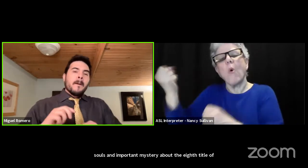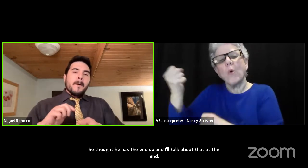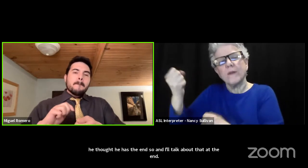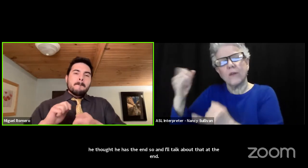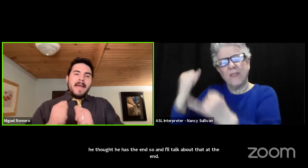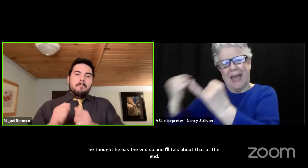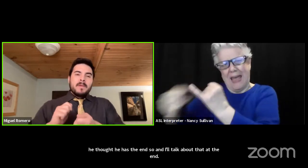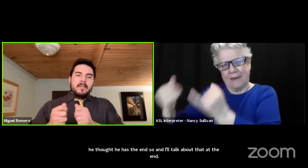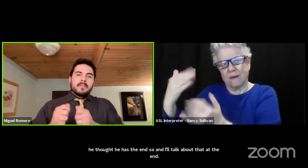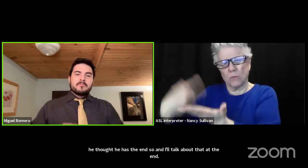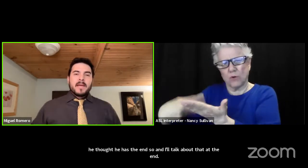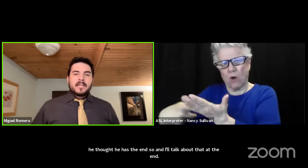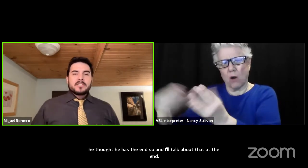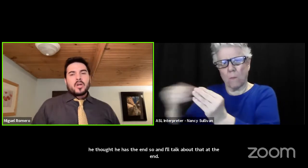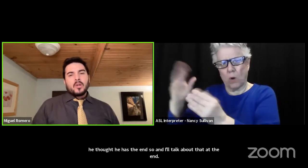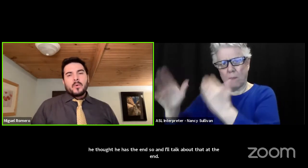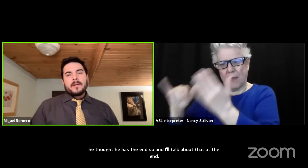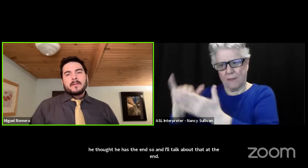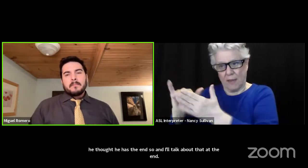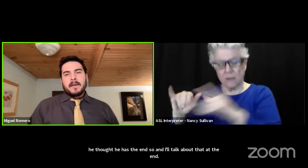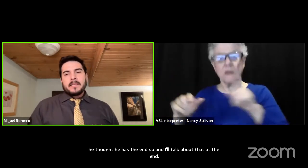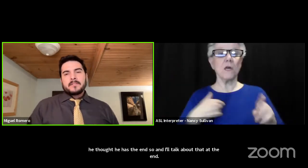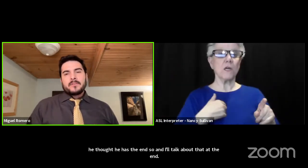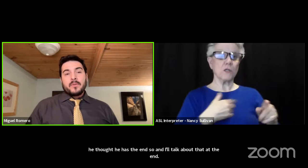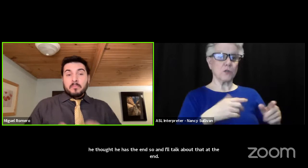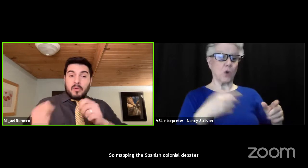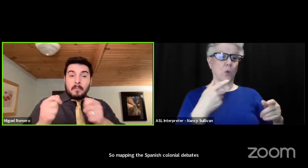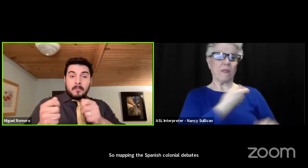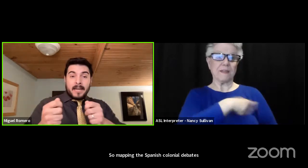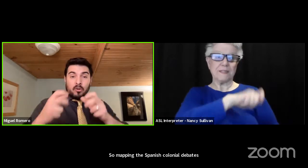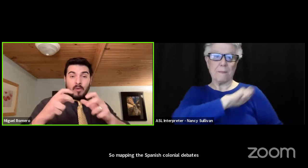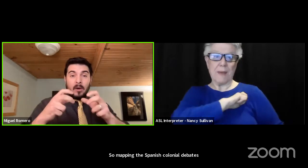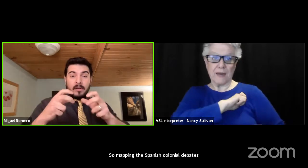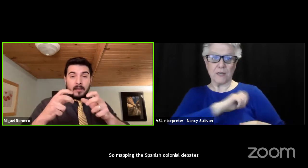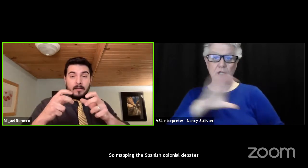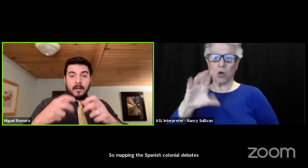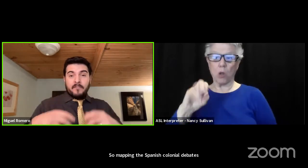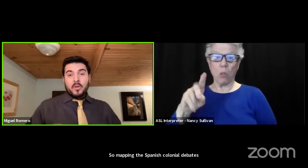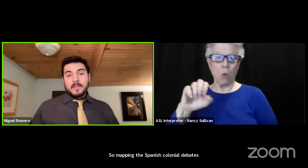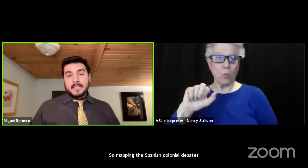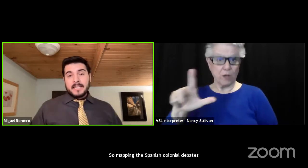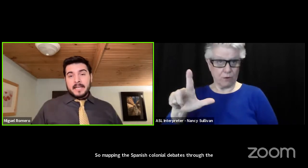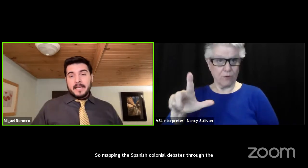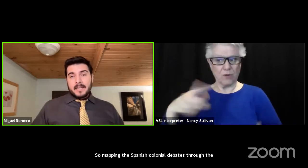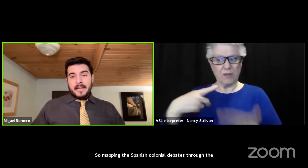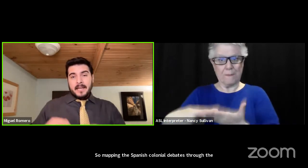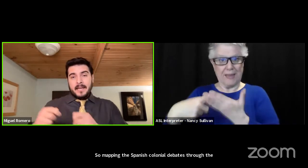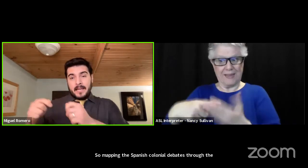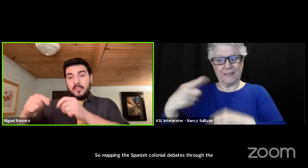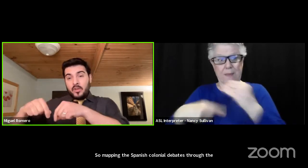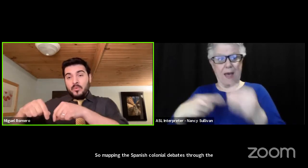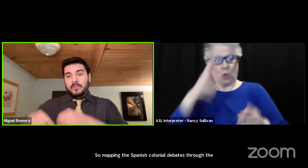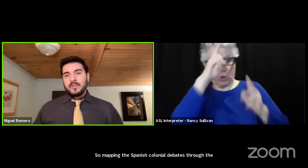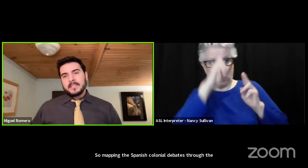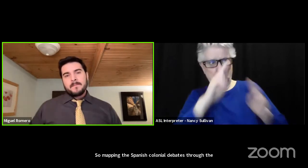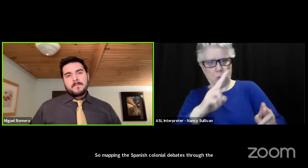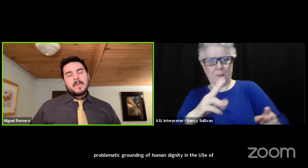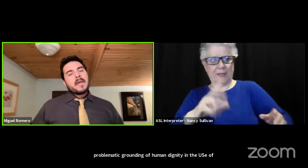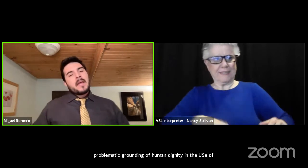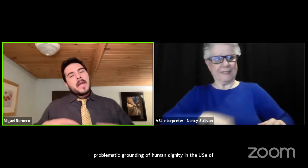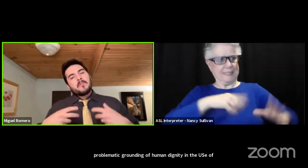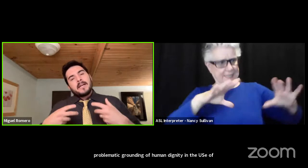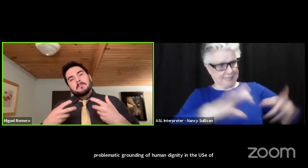So mapping the Spanish colonial debates through the problematic grounding of human dignity in the use of